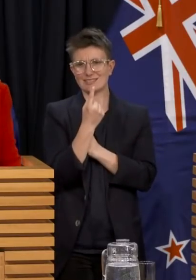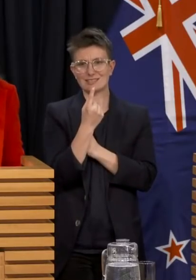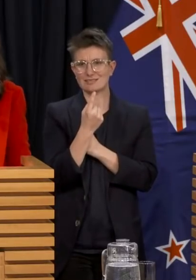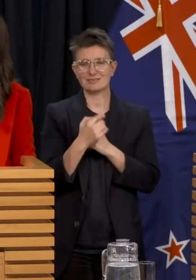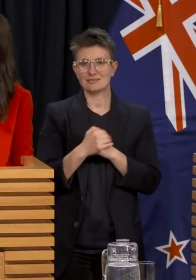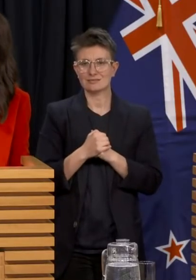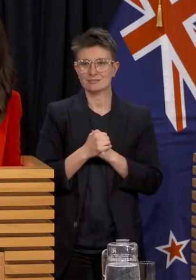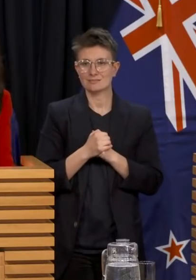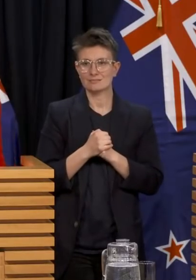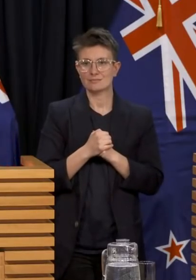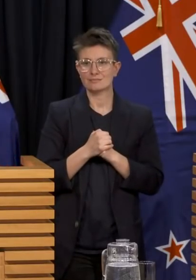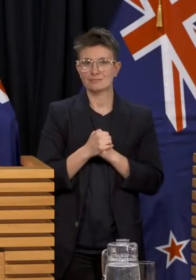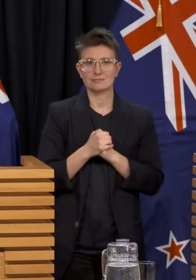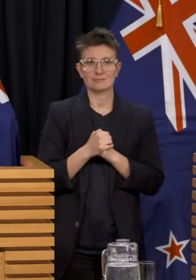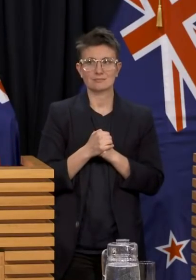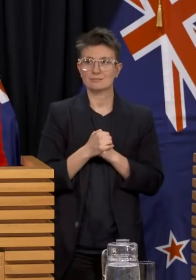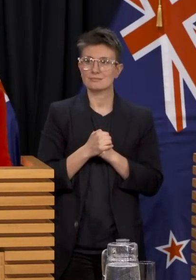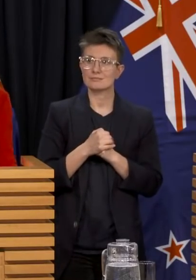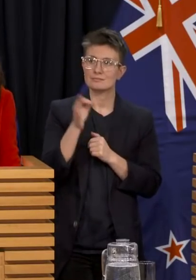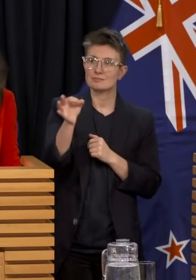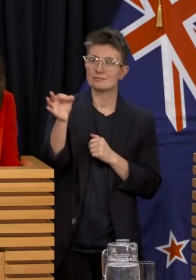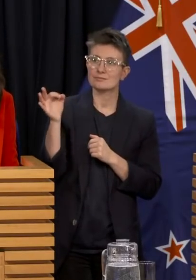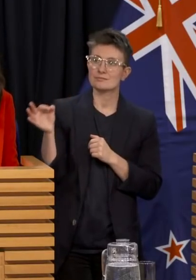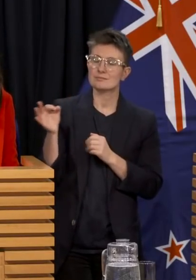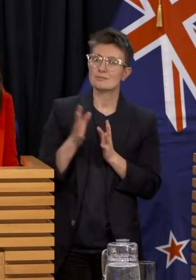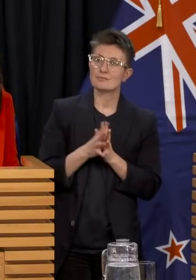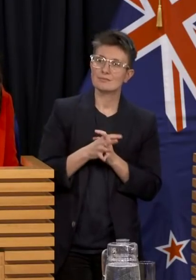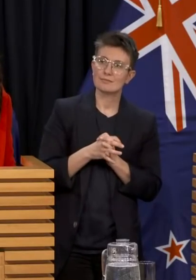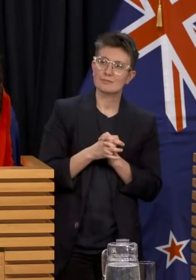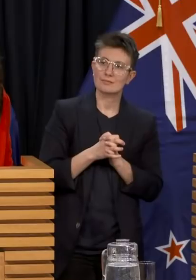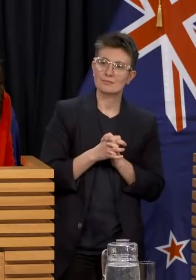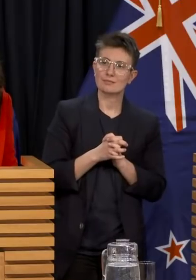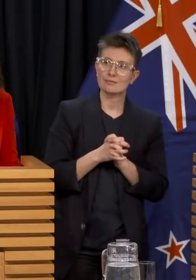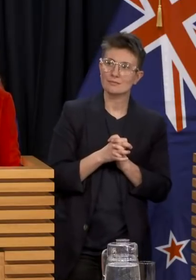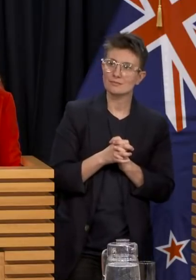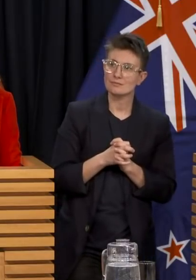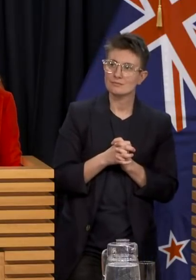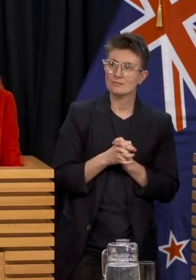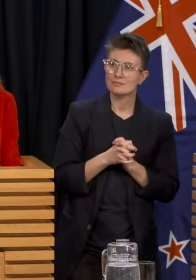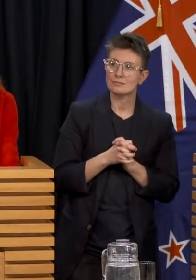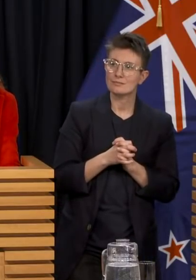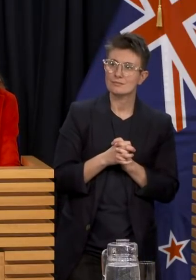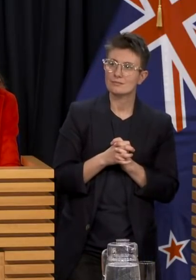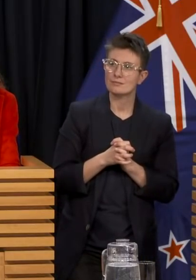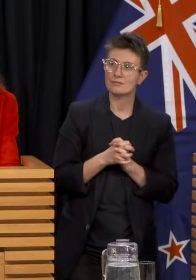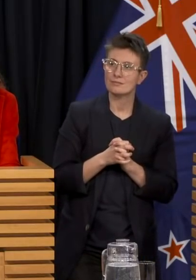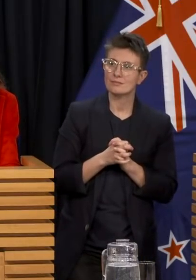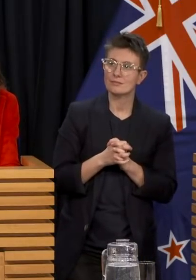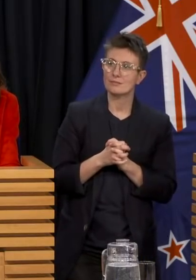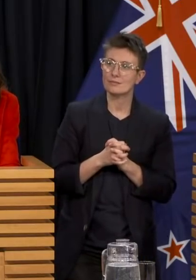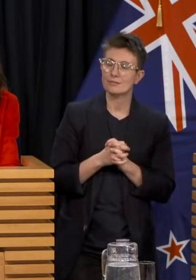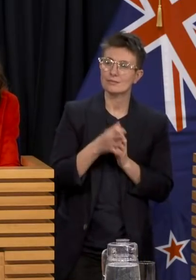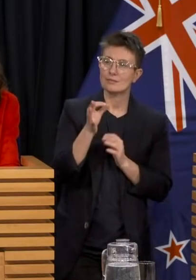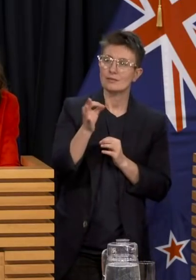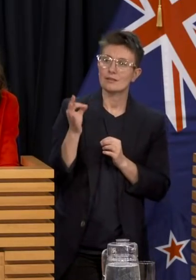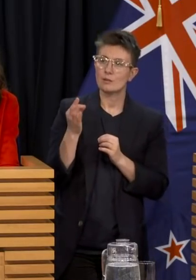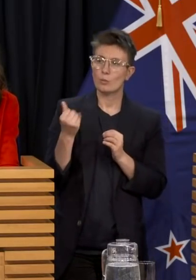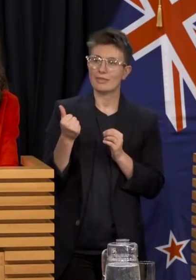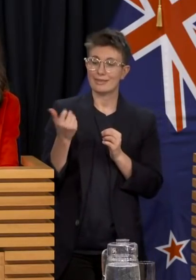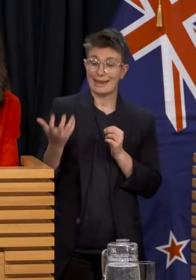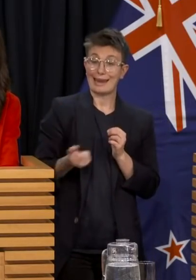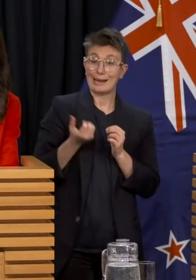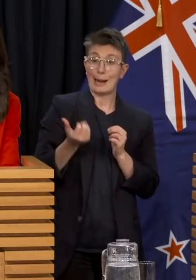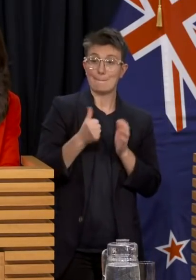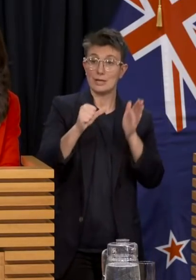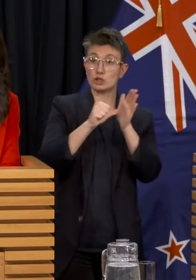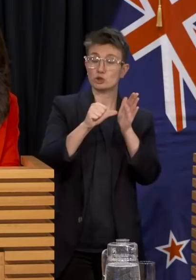seriously. With income insurance, are you thinking about sort of having something permanent or